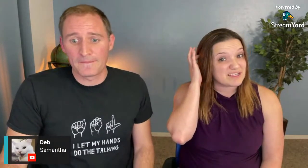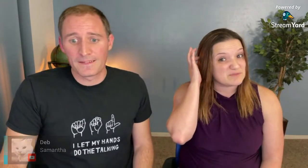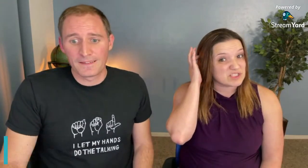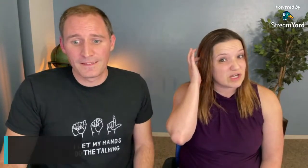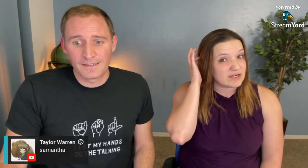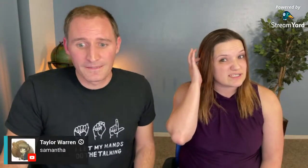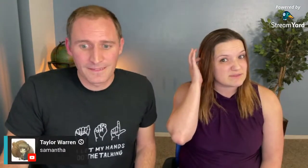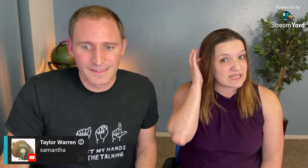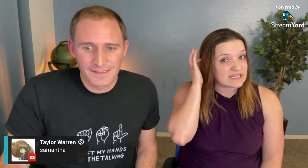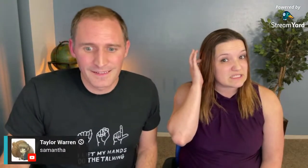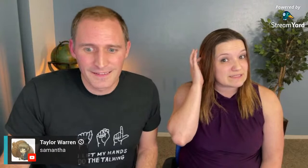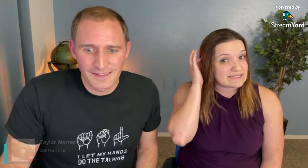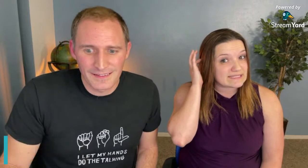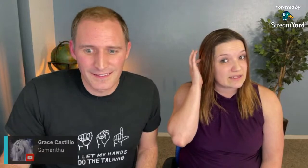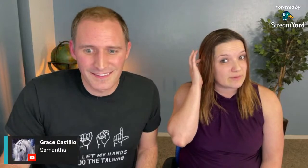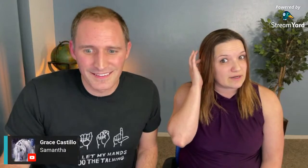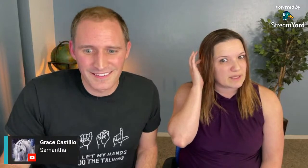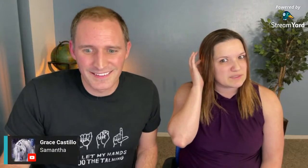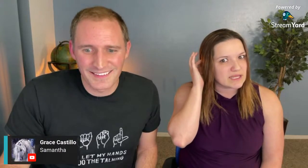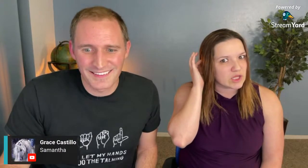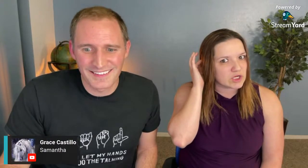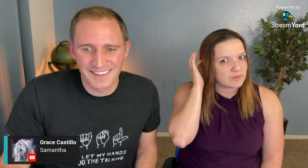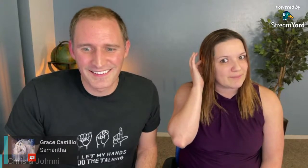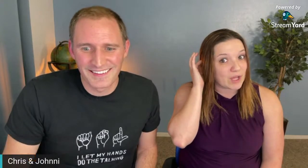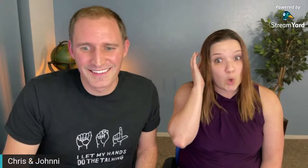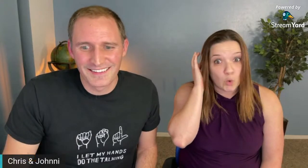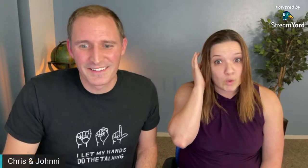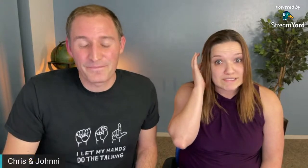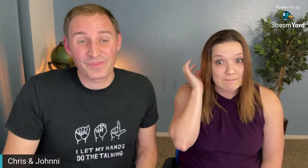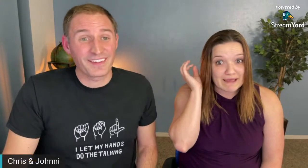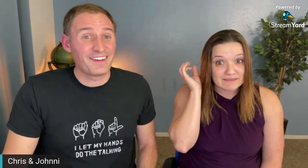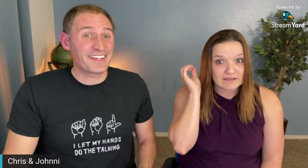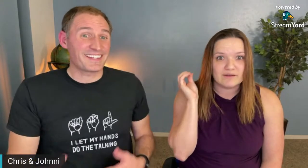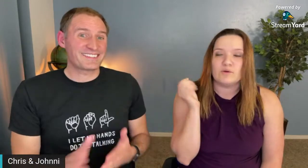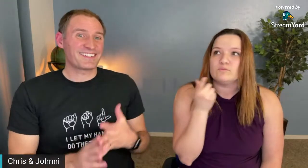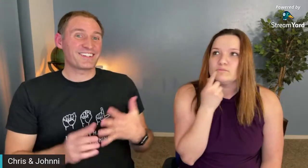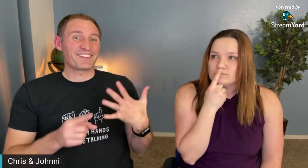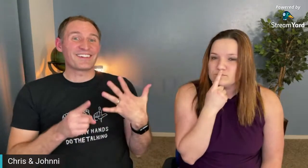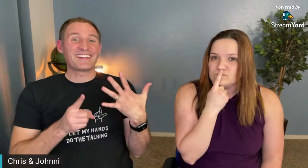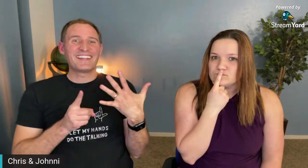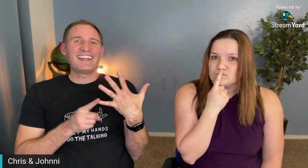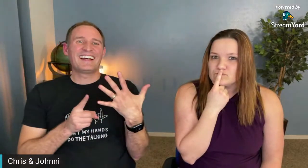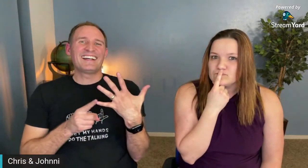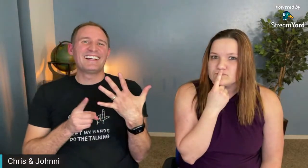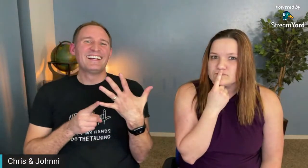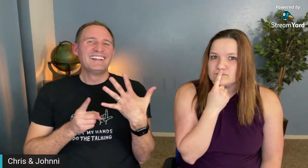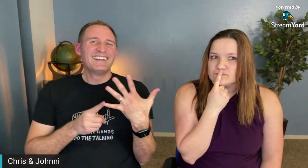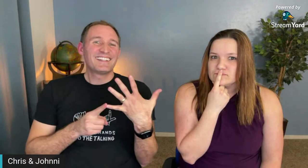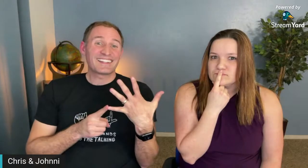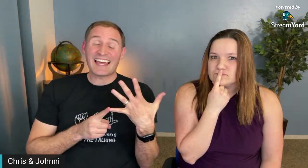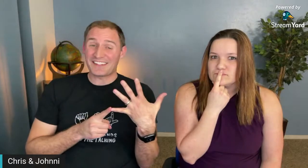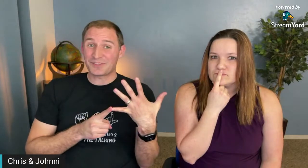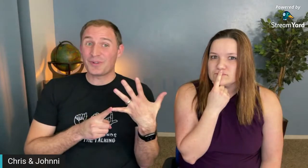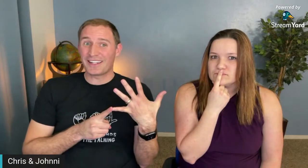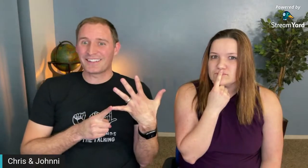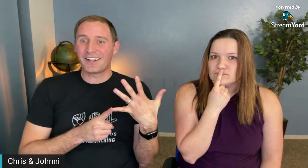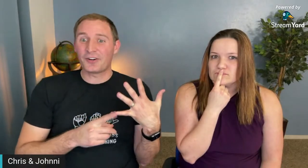it was long. Because he was like, let's do a 6-letter one. And I'm like, what's a longer one? I'm like, ooh. Okay, so last one. Oh,